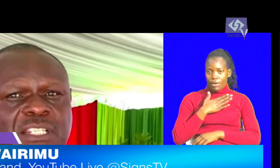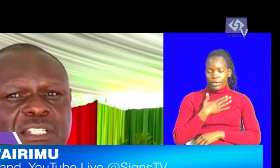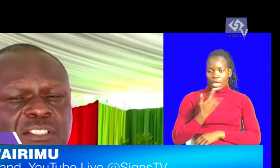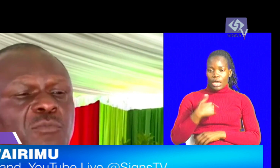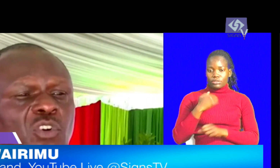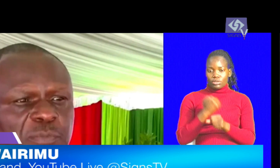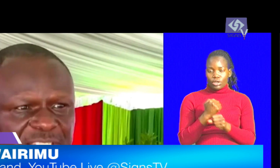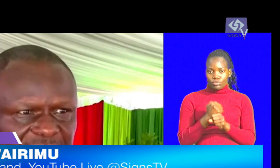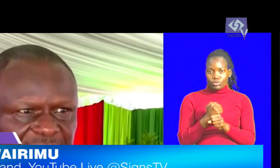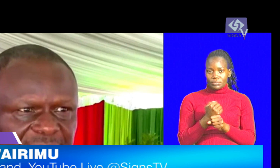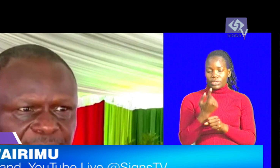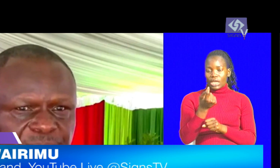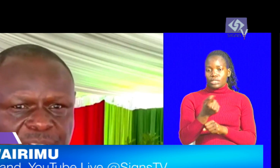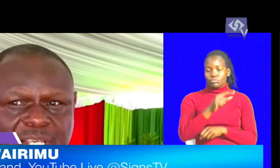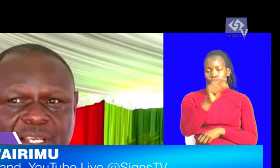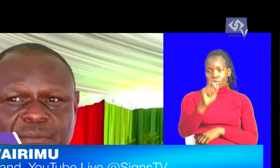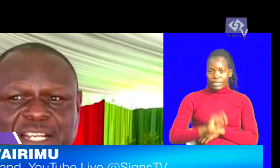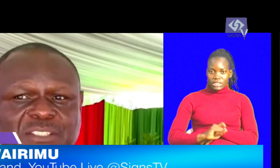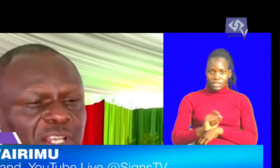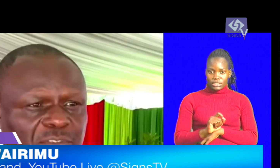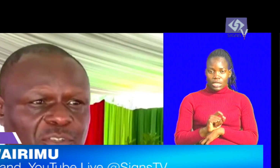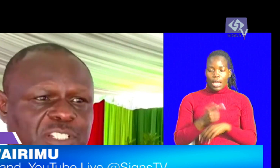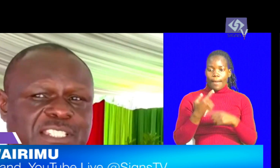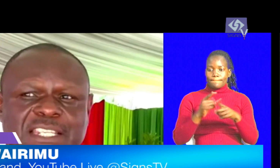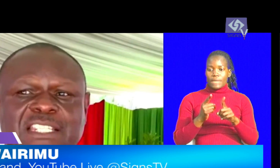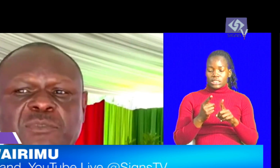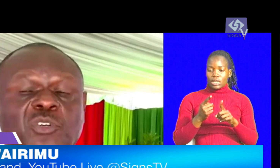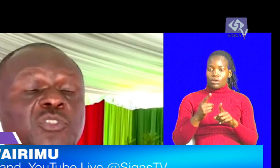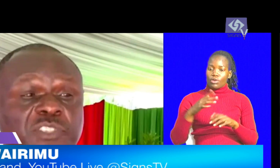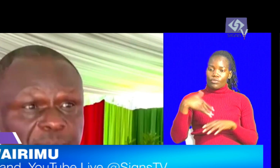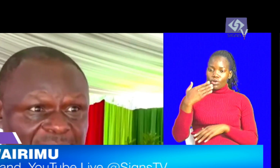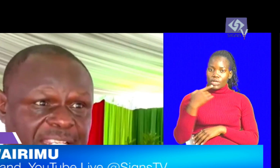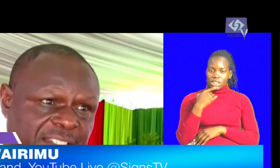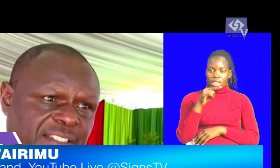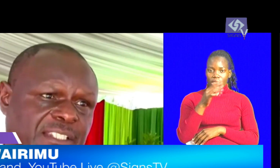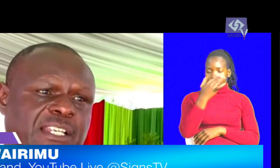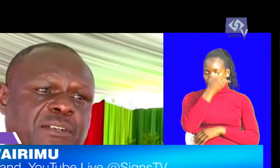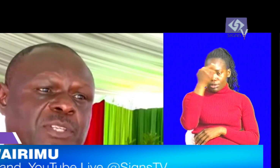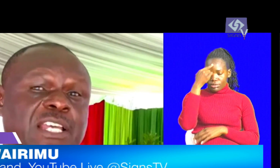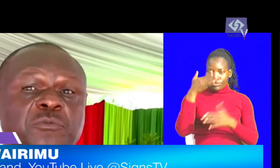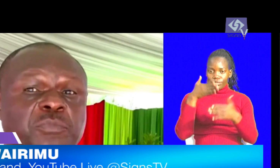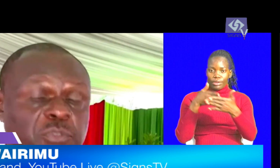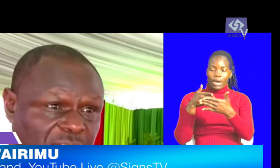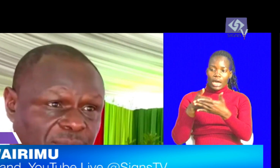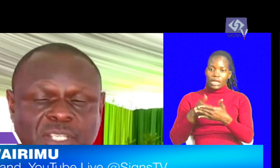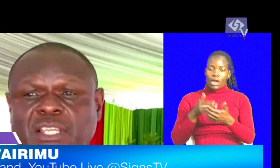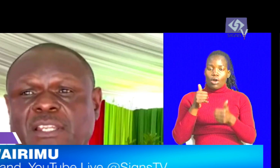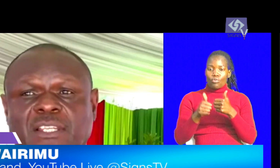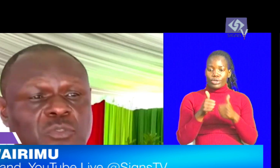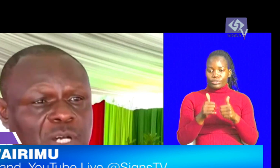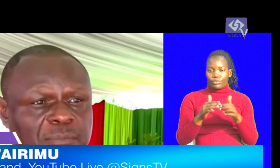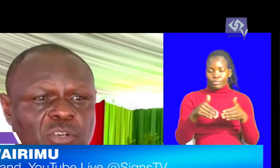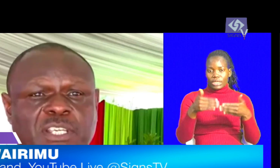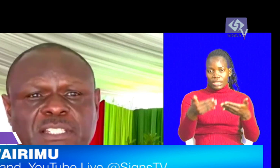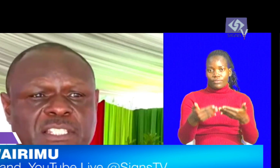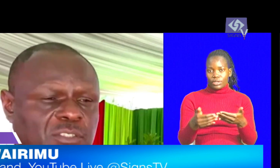very small percentage. But as we have always said, it's because of the barriers we had put that were blocking